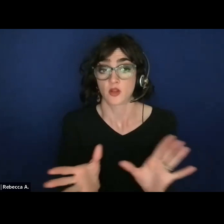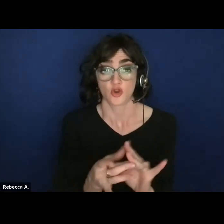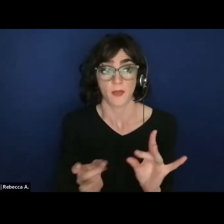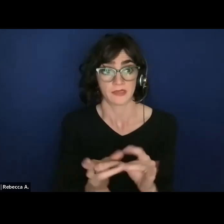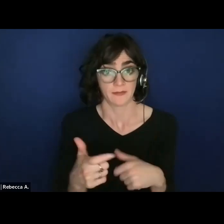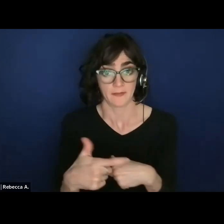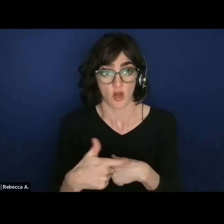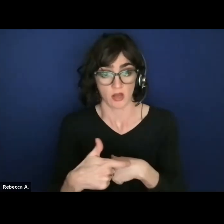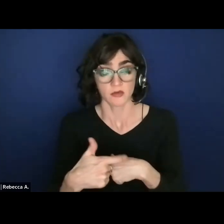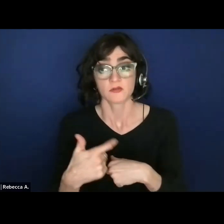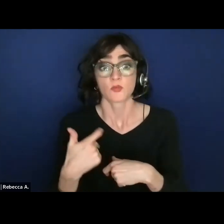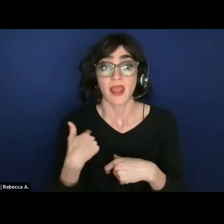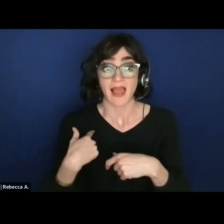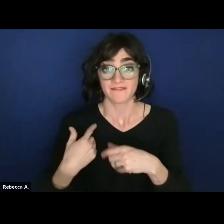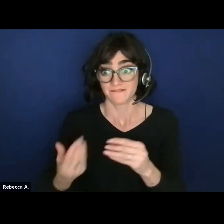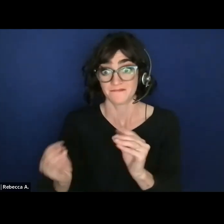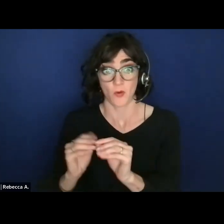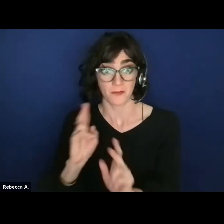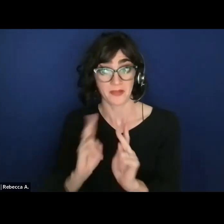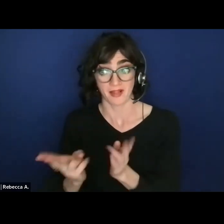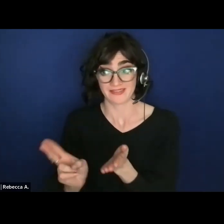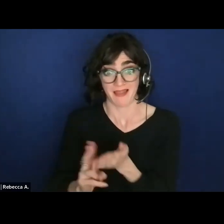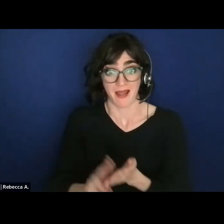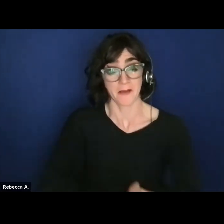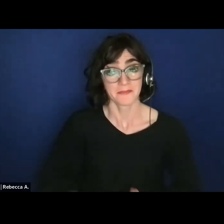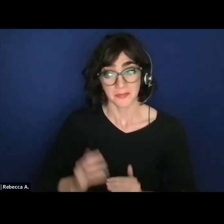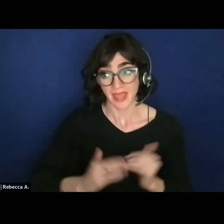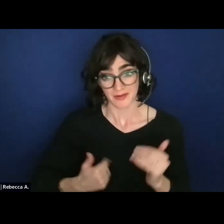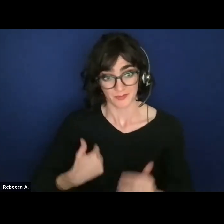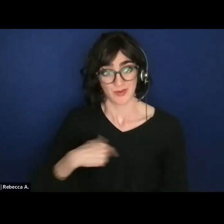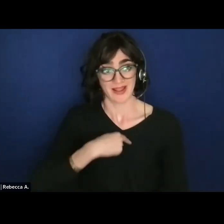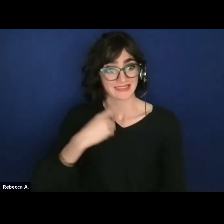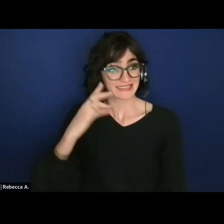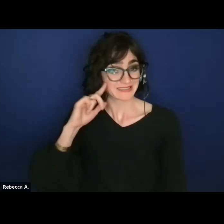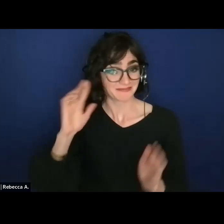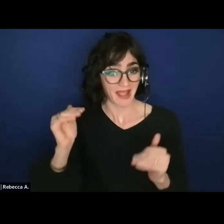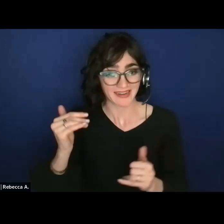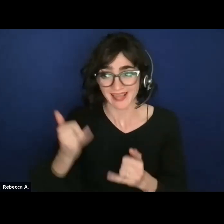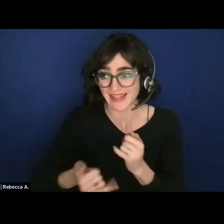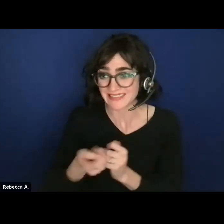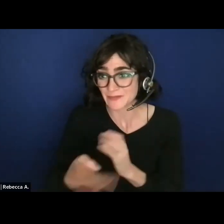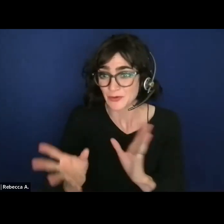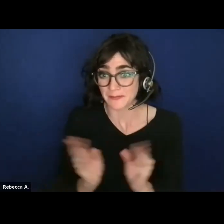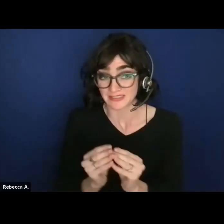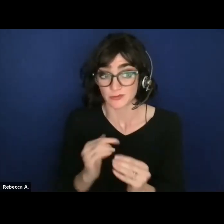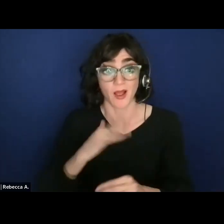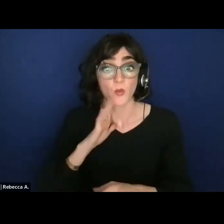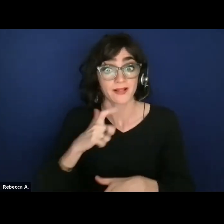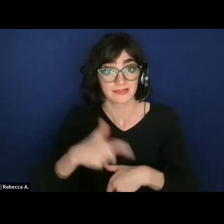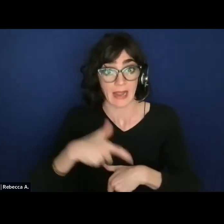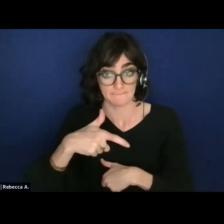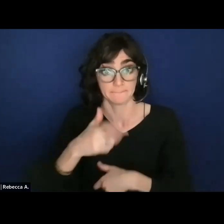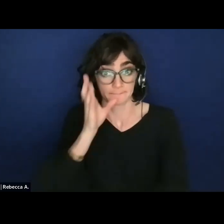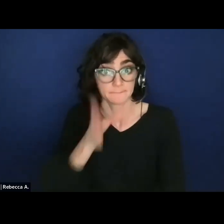have a more robust list than as I mentioned, than we have at our last few meetings. So I am going to use the timer. I just